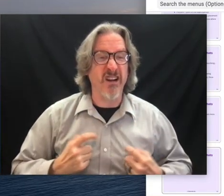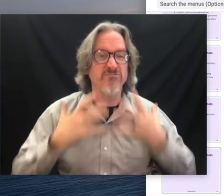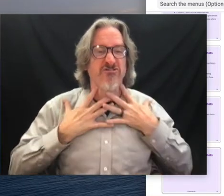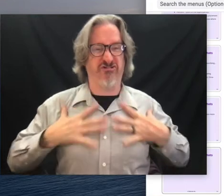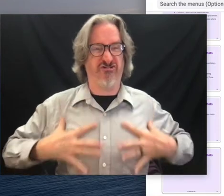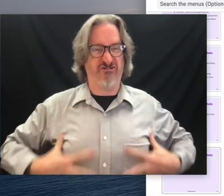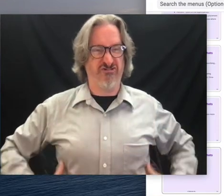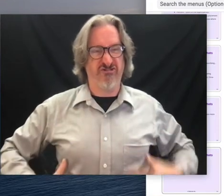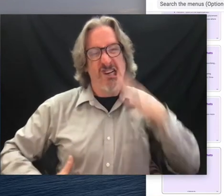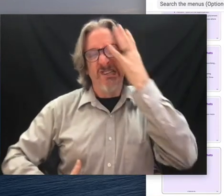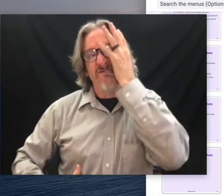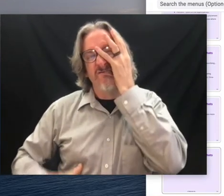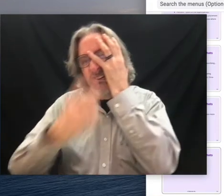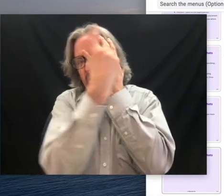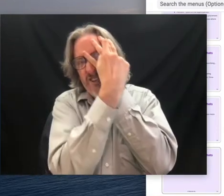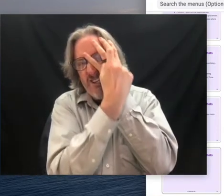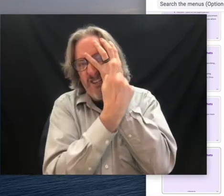Right.